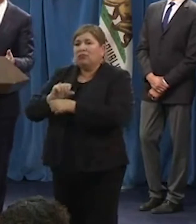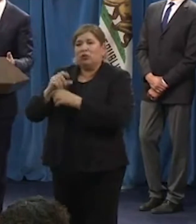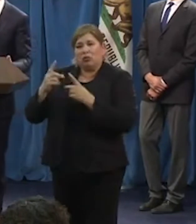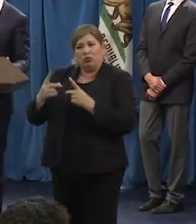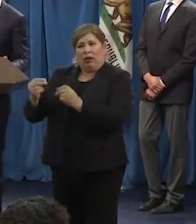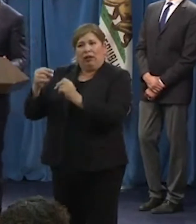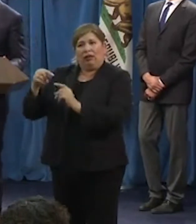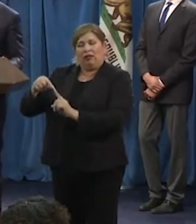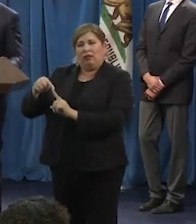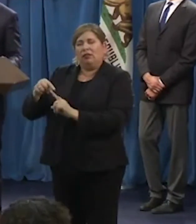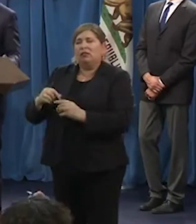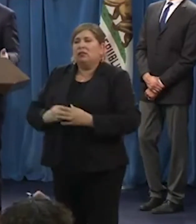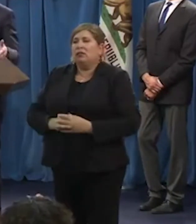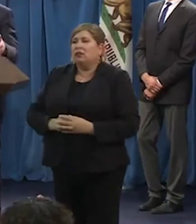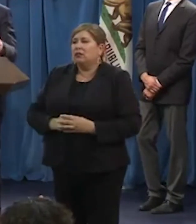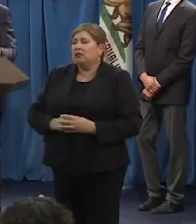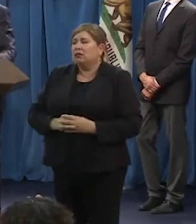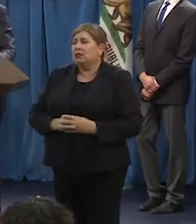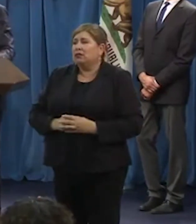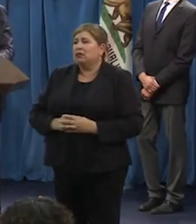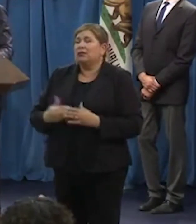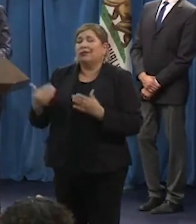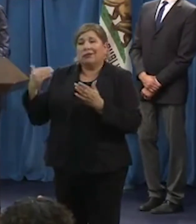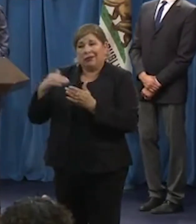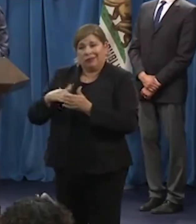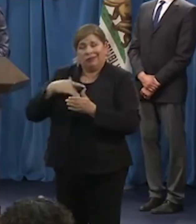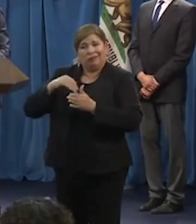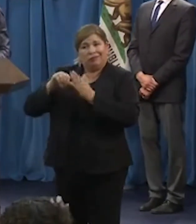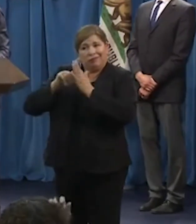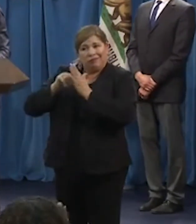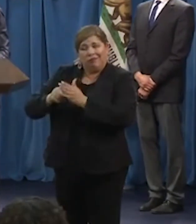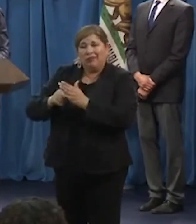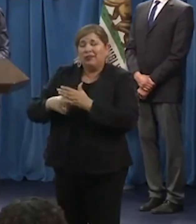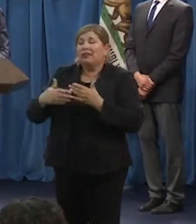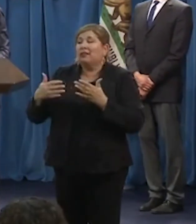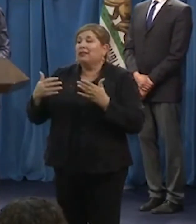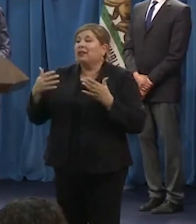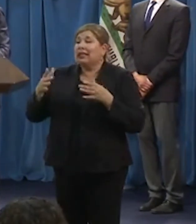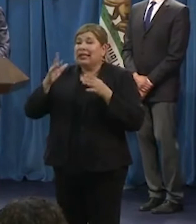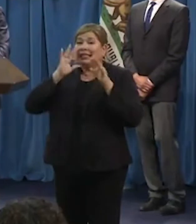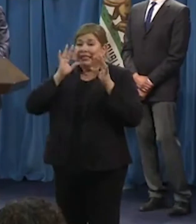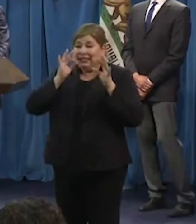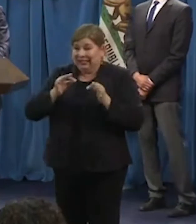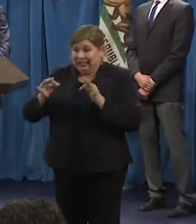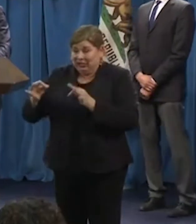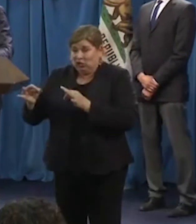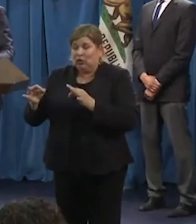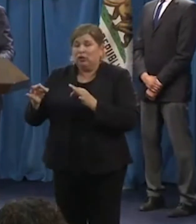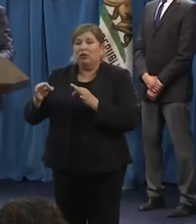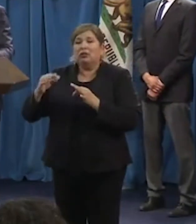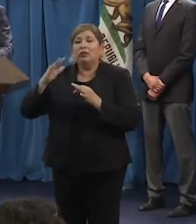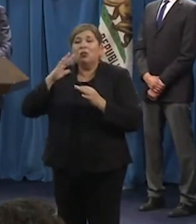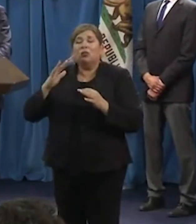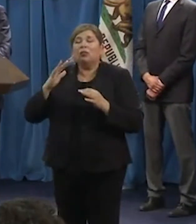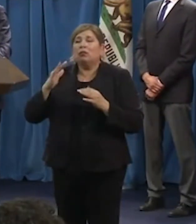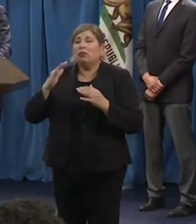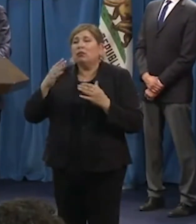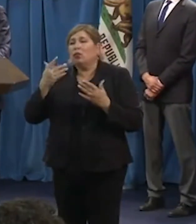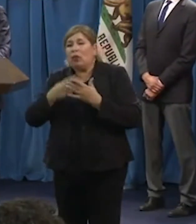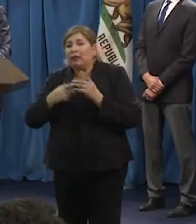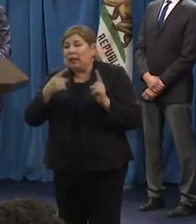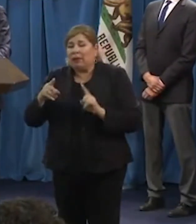I continue to posit that it's decisions, not conditions, that will determine our fate and future as it relates to